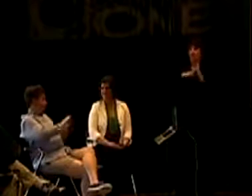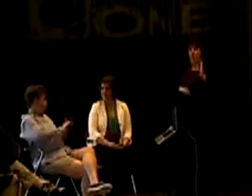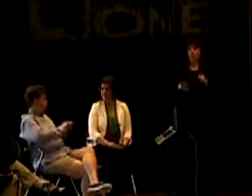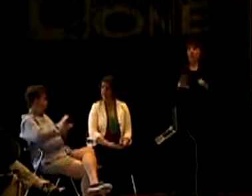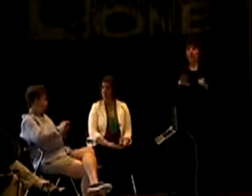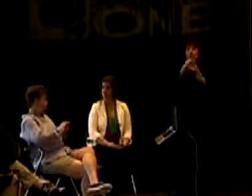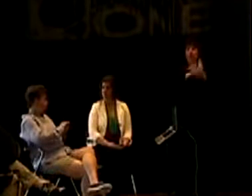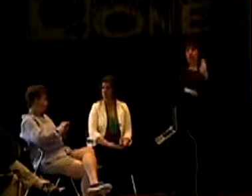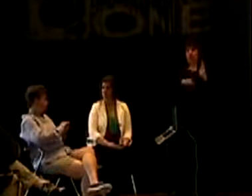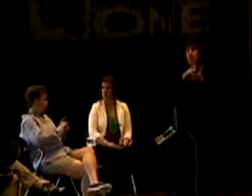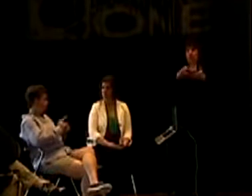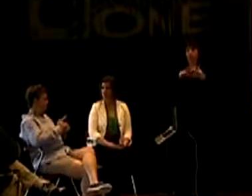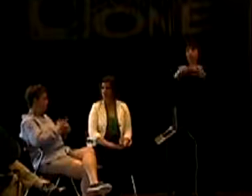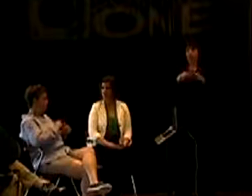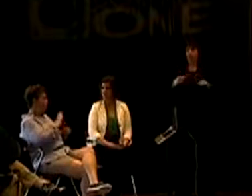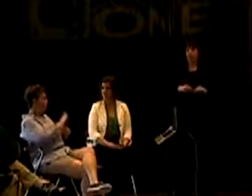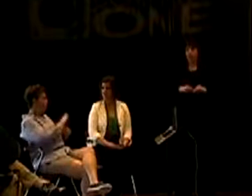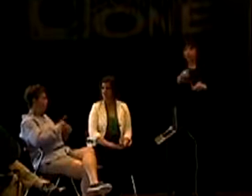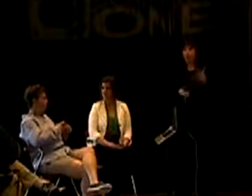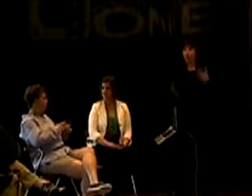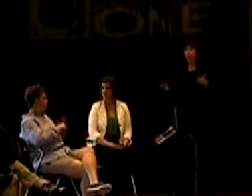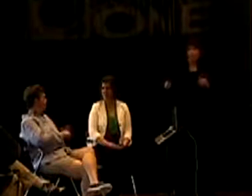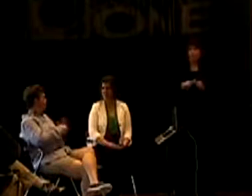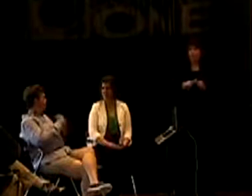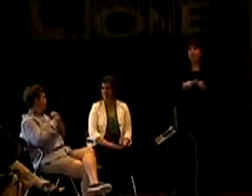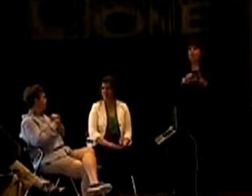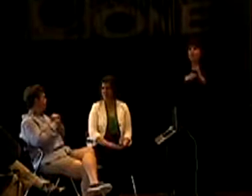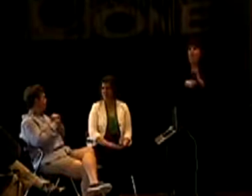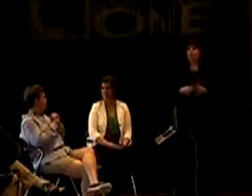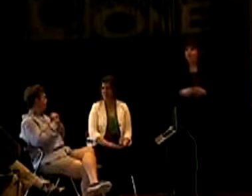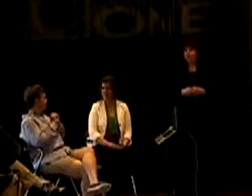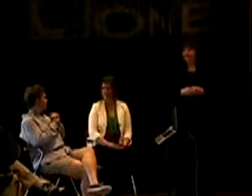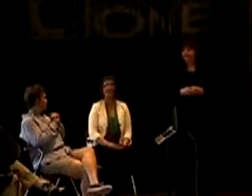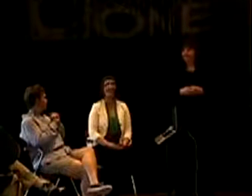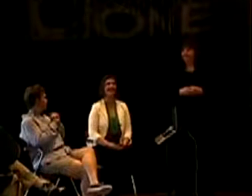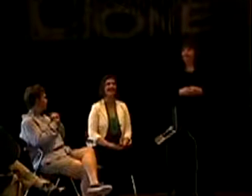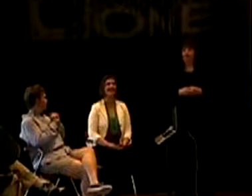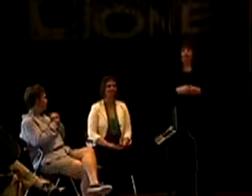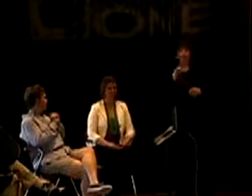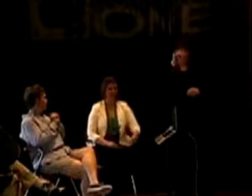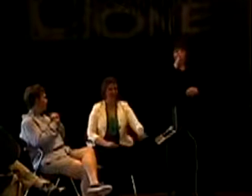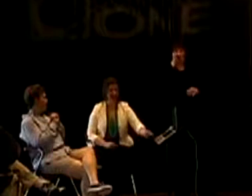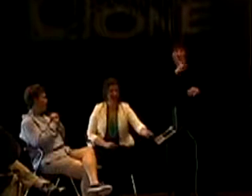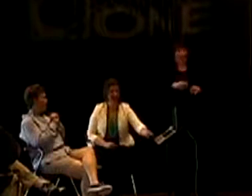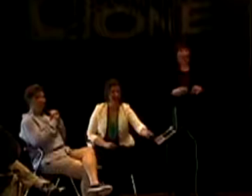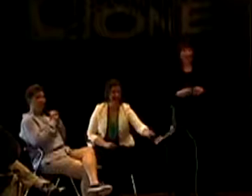Yeah. When you first read this story, what was your first impression?